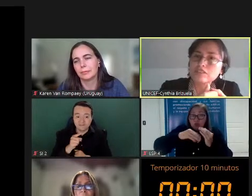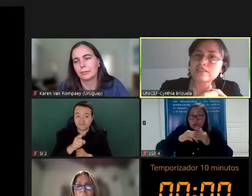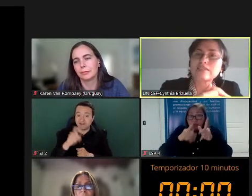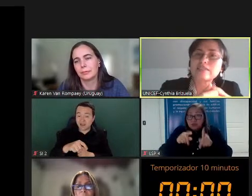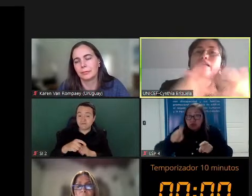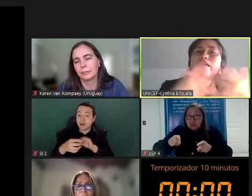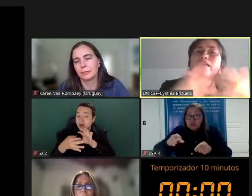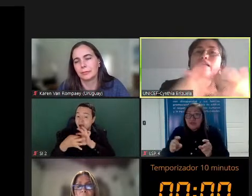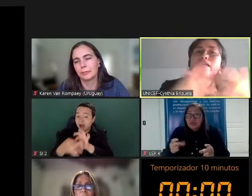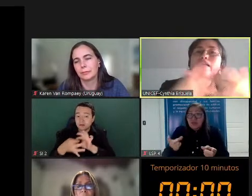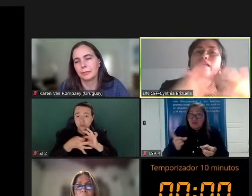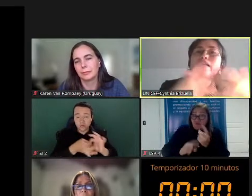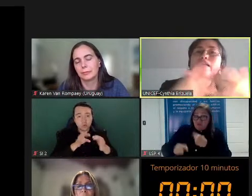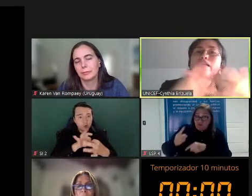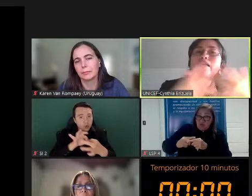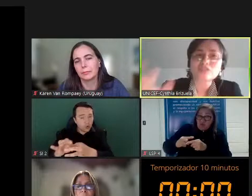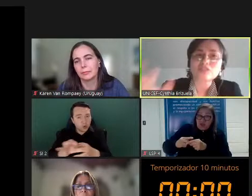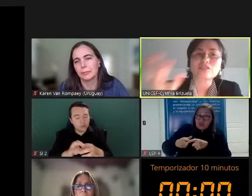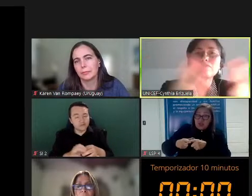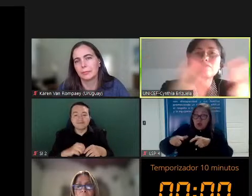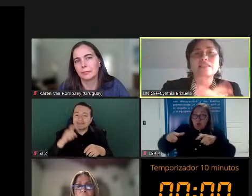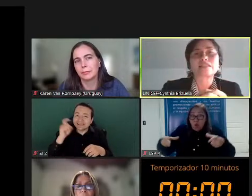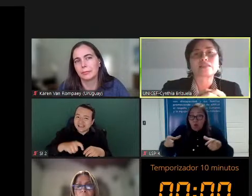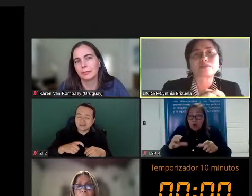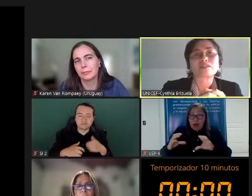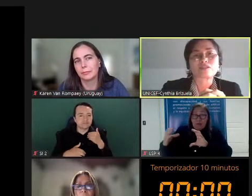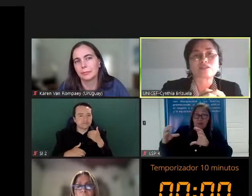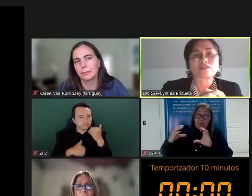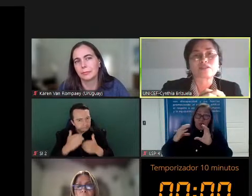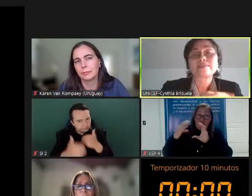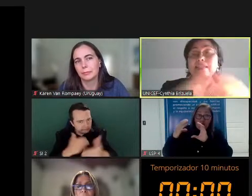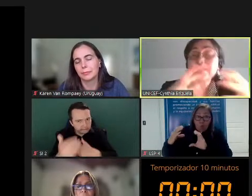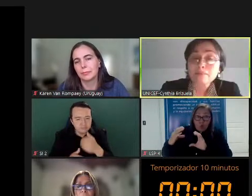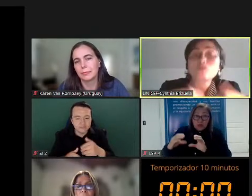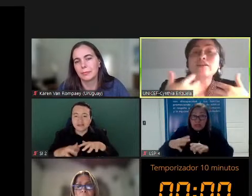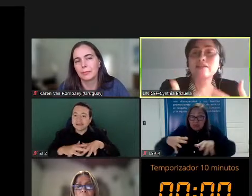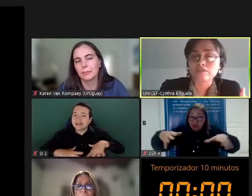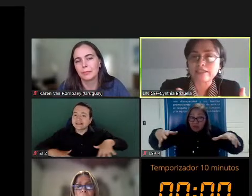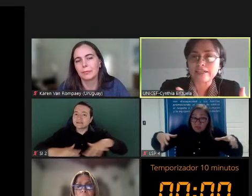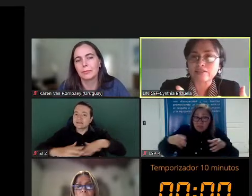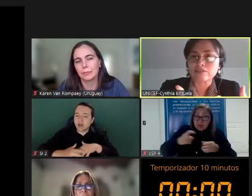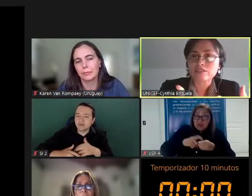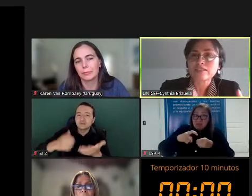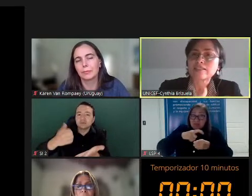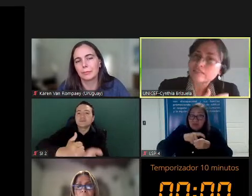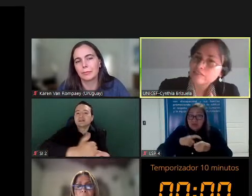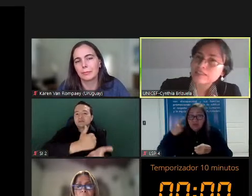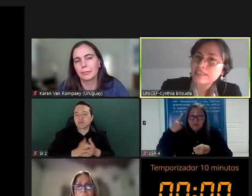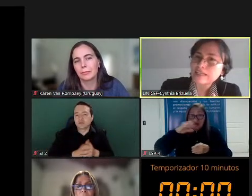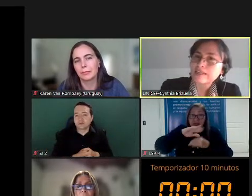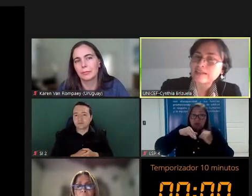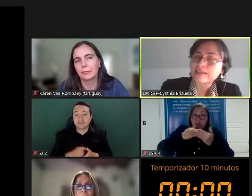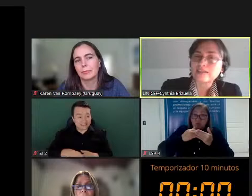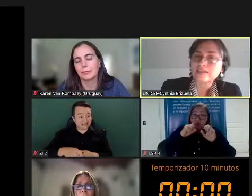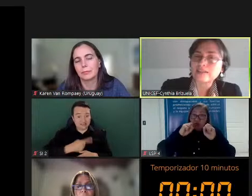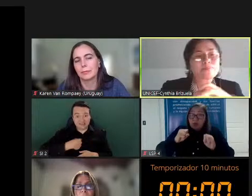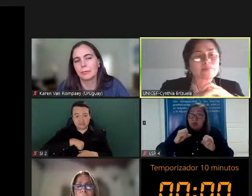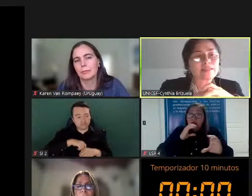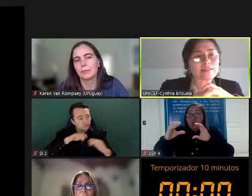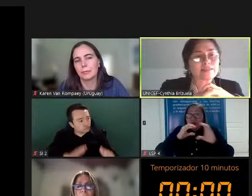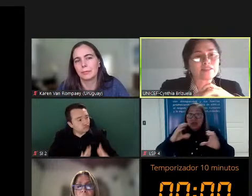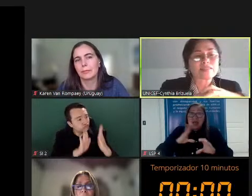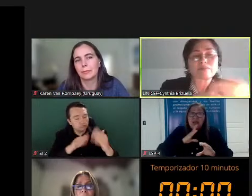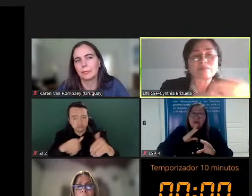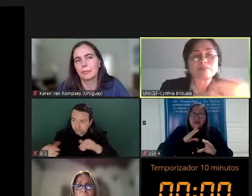articulation of the sectors that needs to come from a wide coordinated participation space we need to